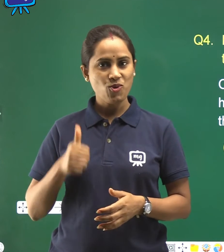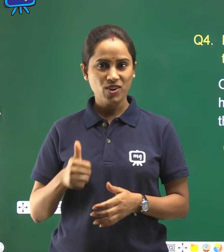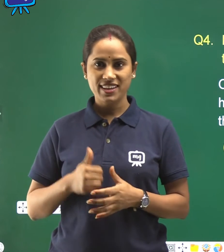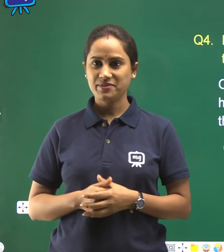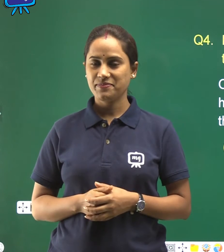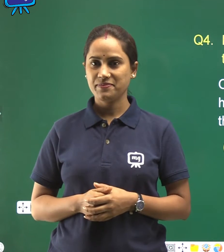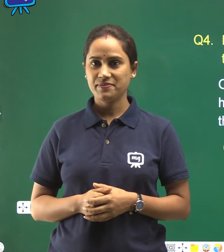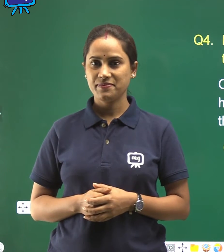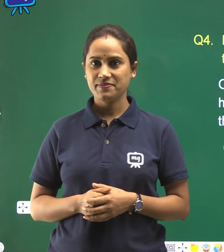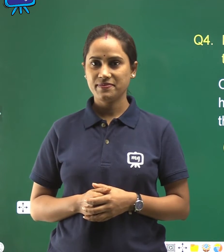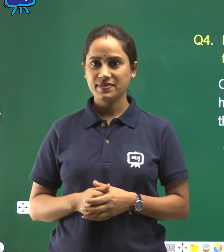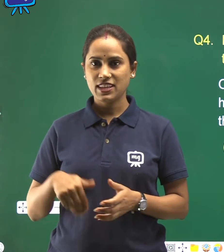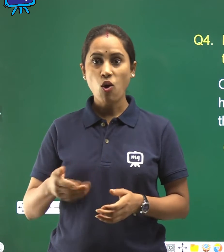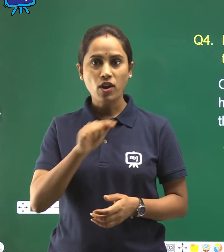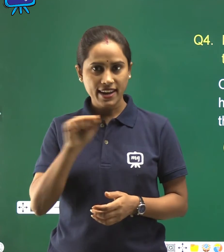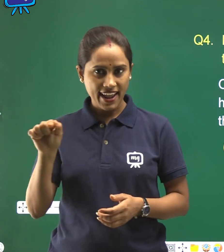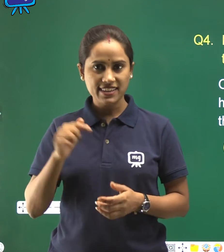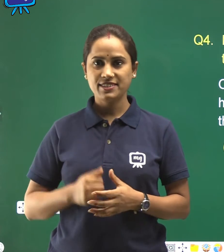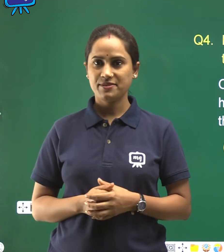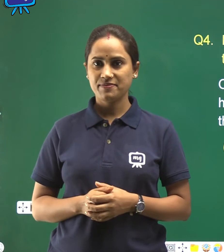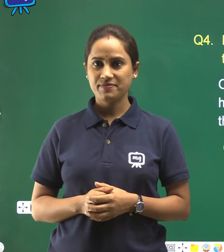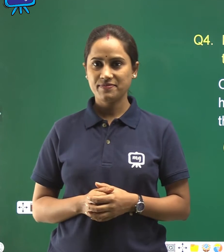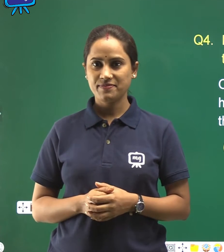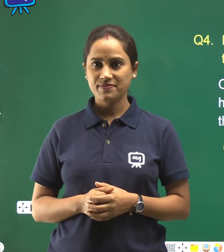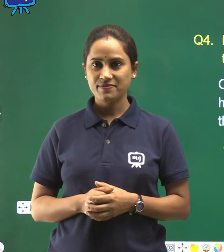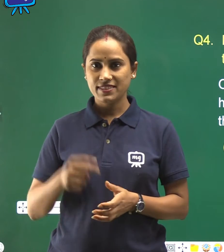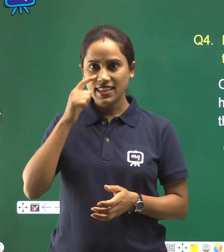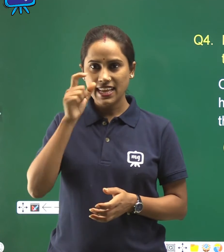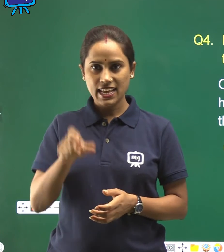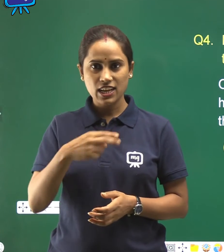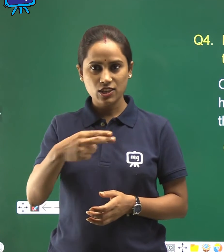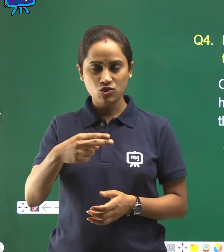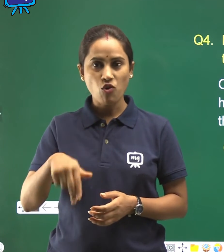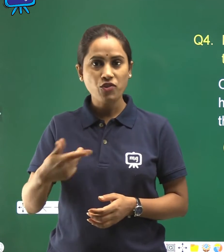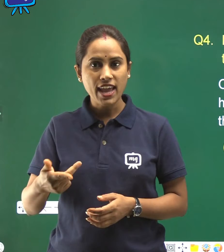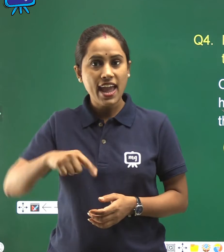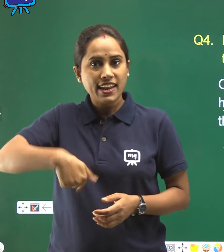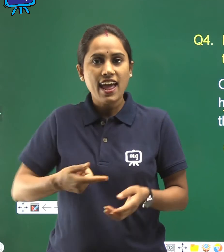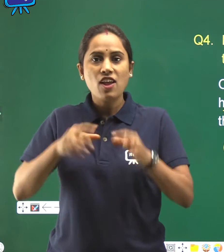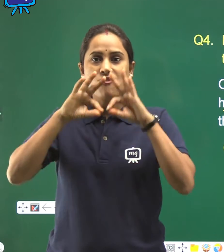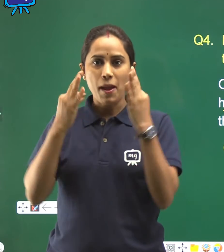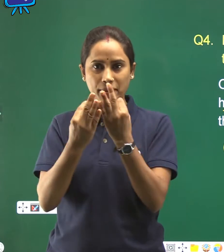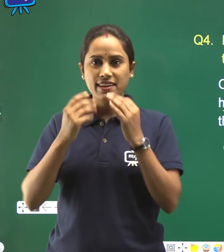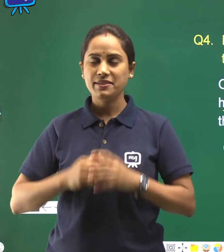Okay. On dash, Sophie and her family